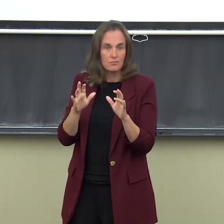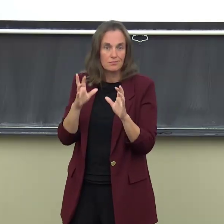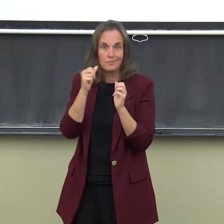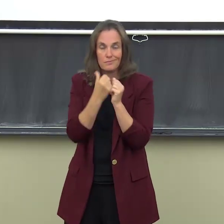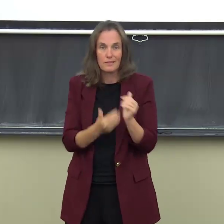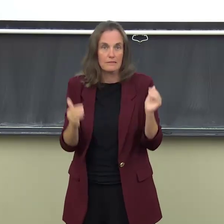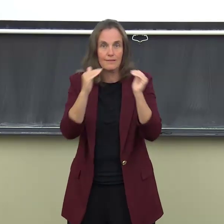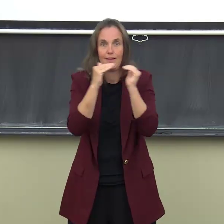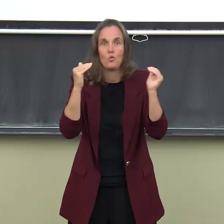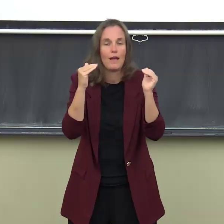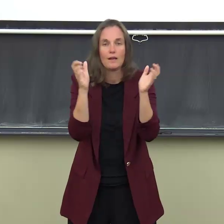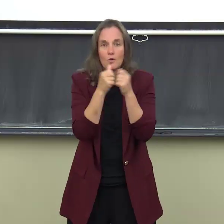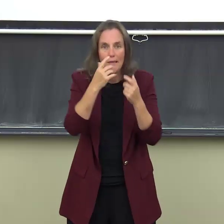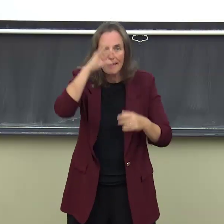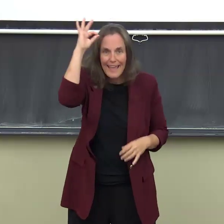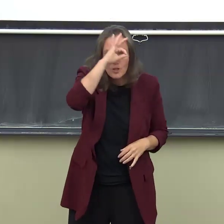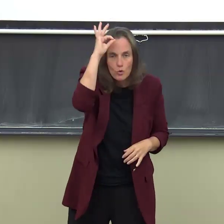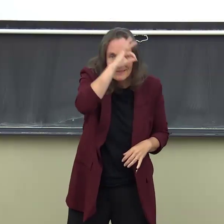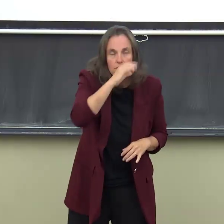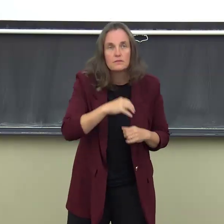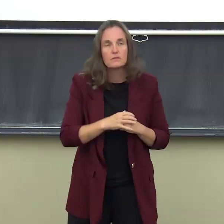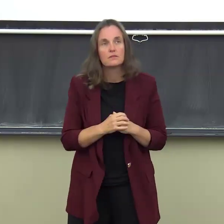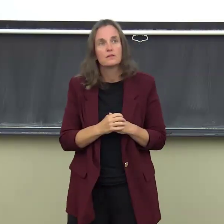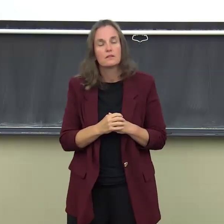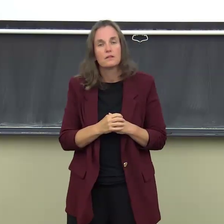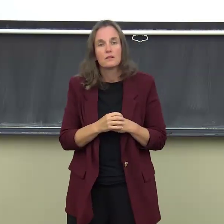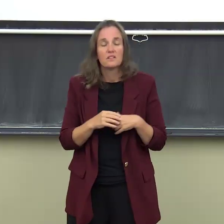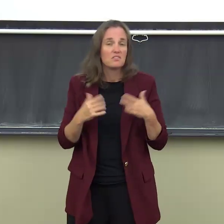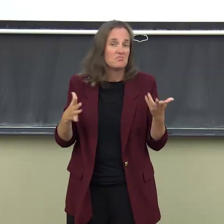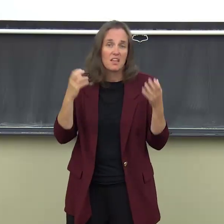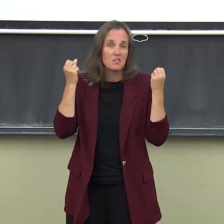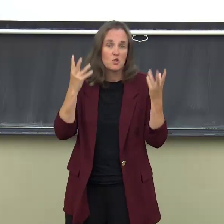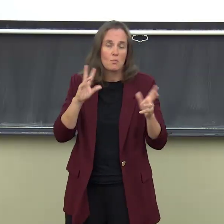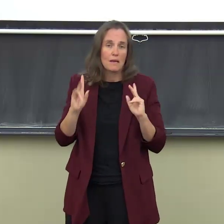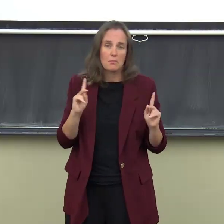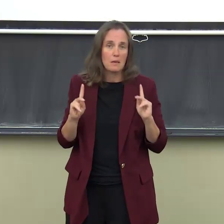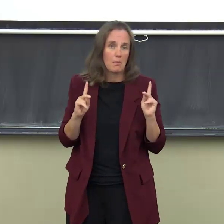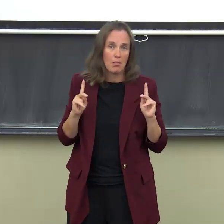with ignorance, we are ignoring so many facets, so many people.